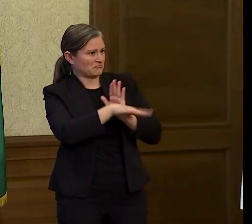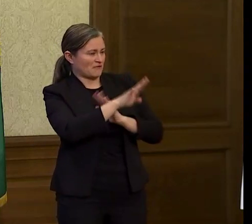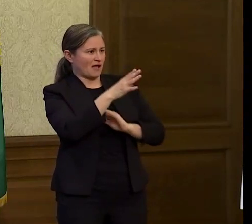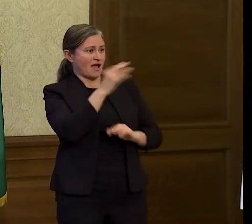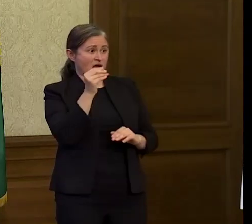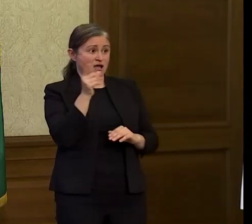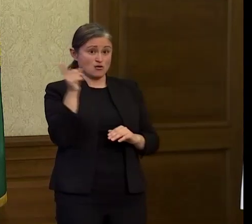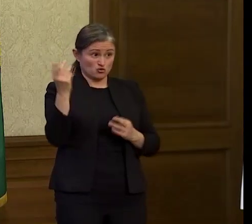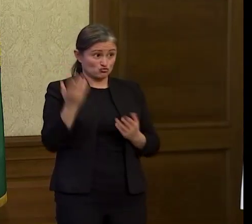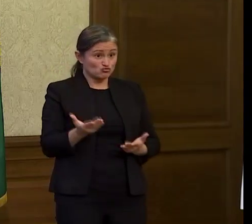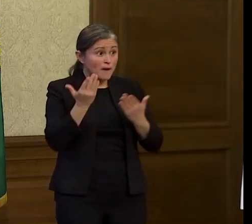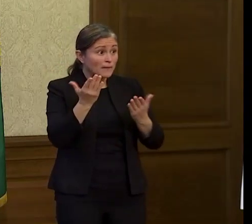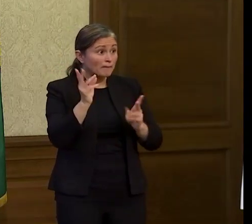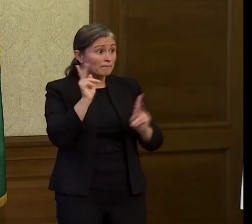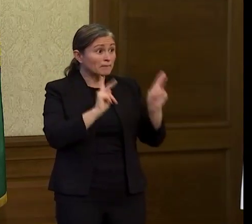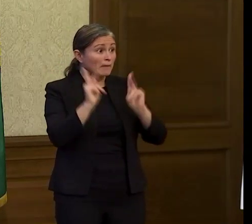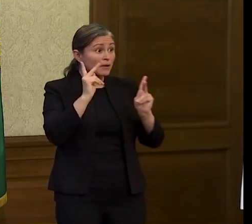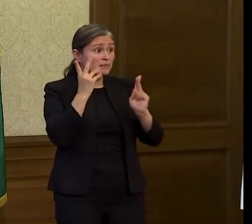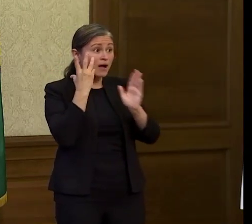question?